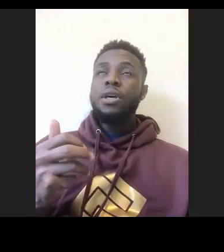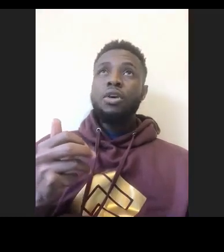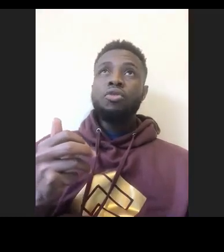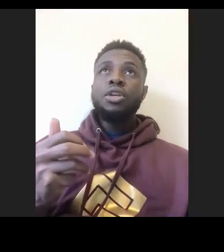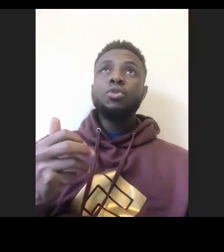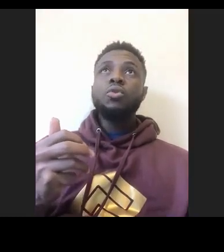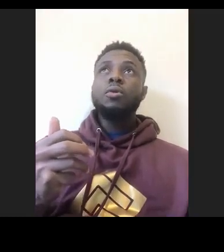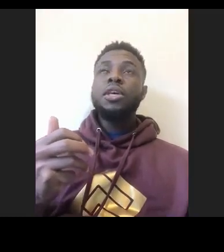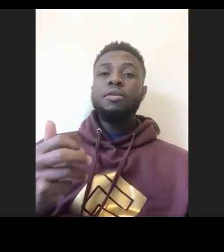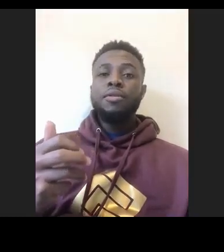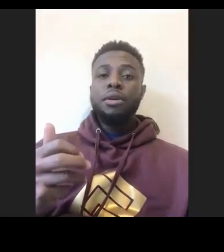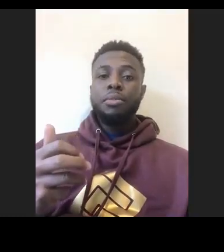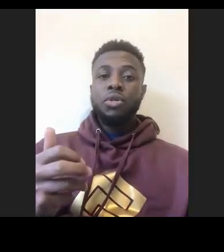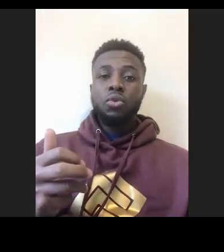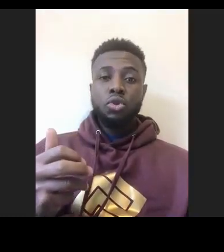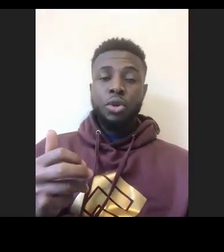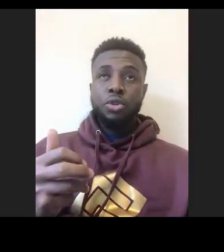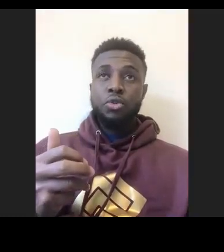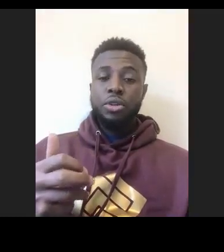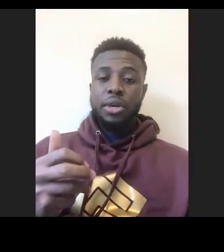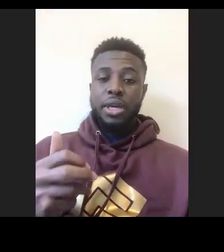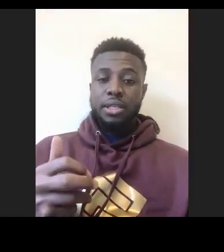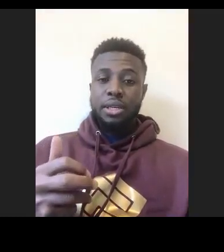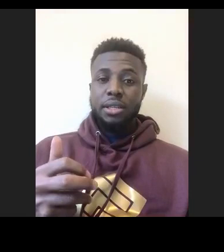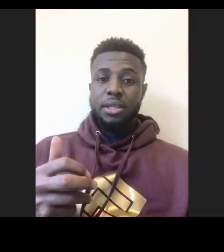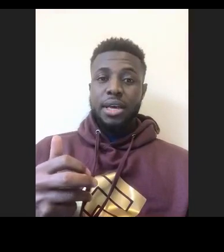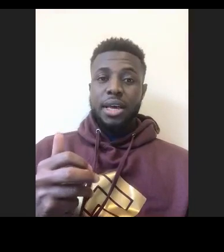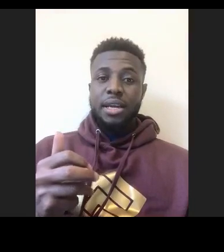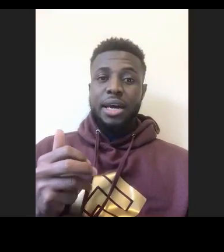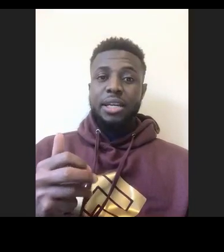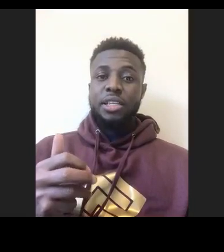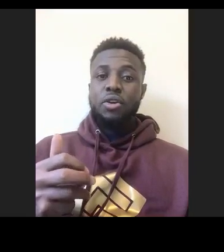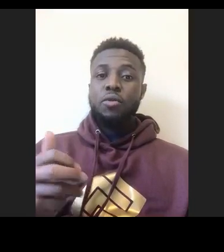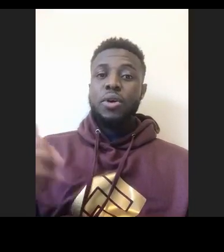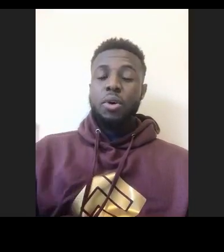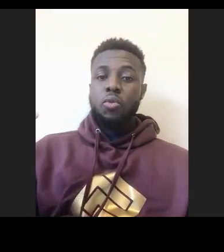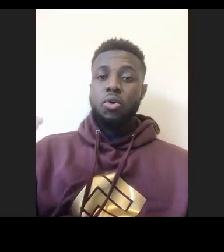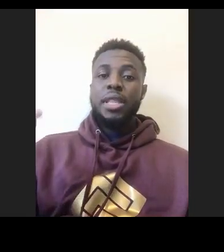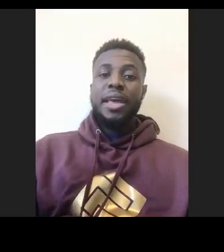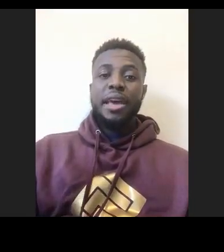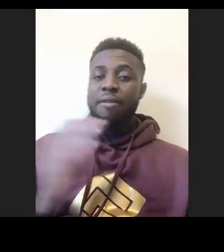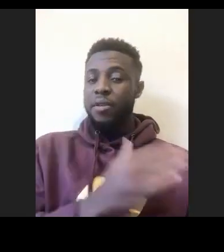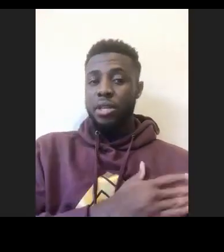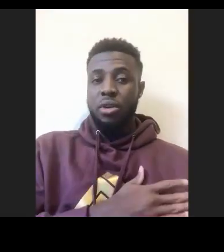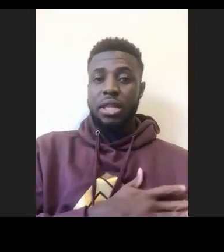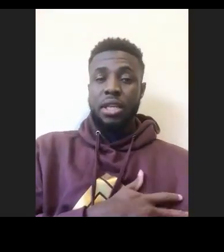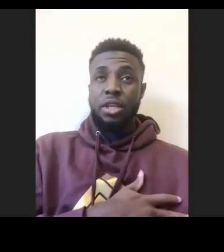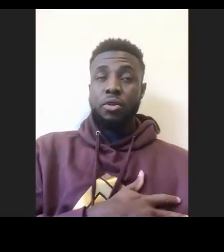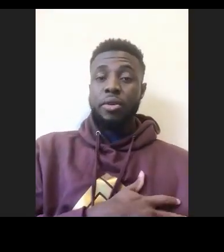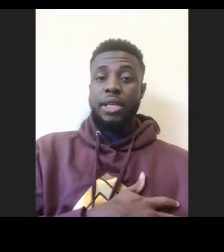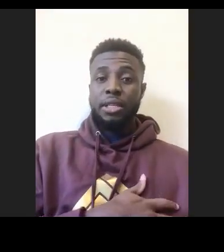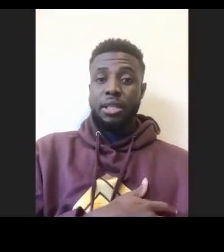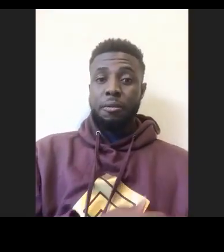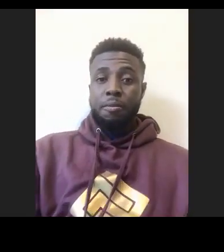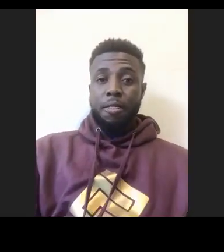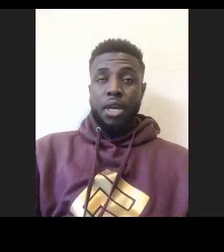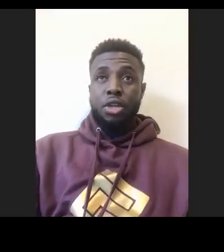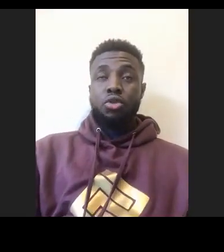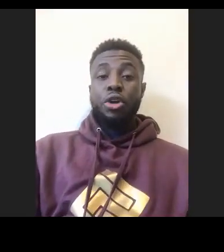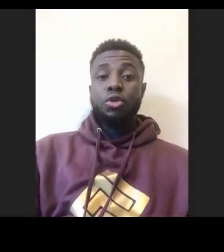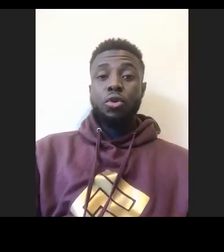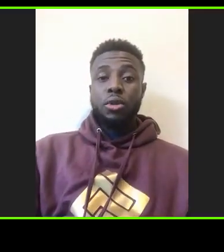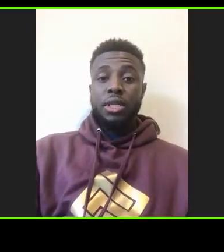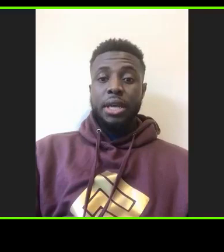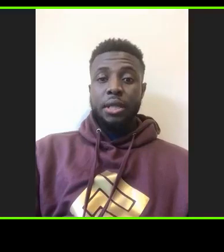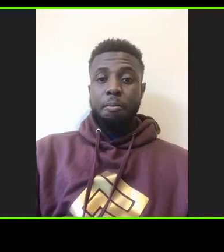give the person who is going to read your essays an idea of what every other thing that you're writing